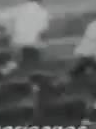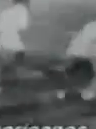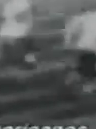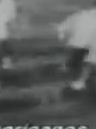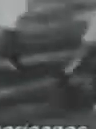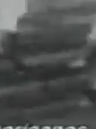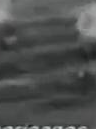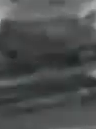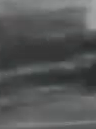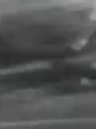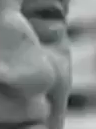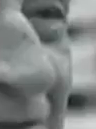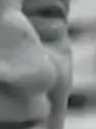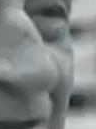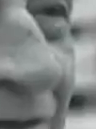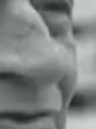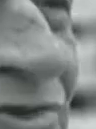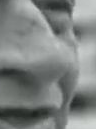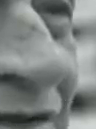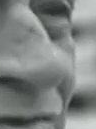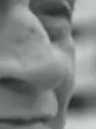7 South American championships,